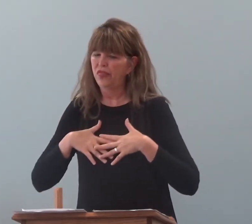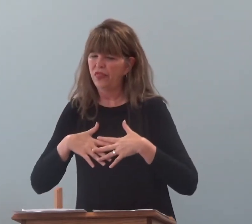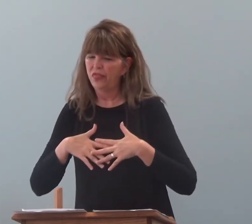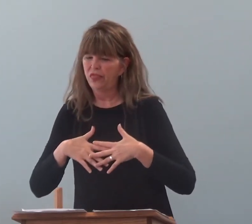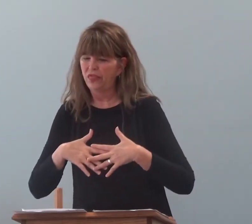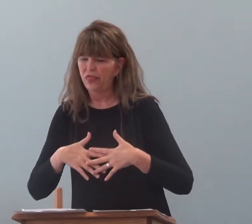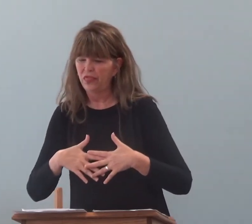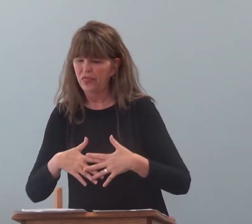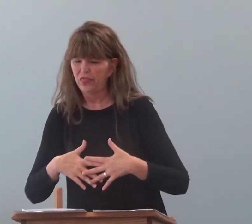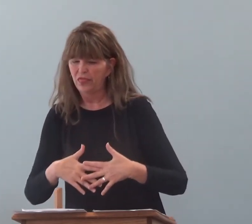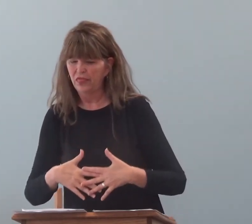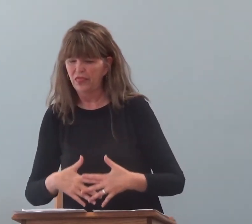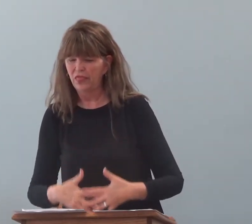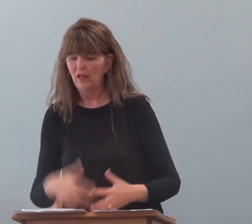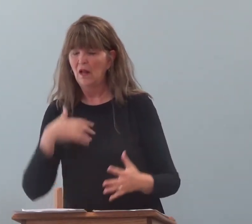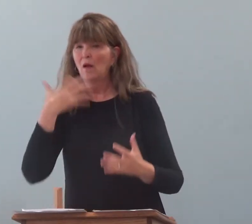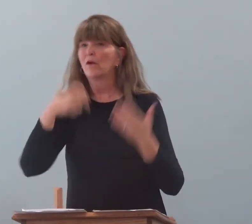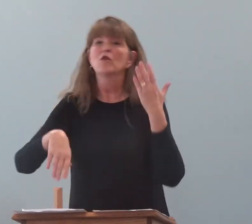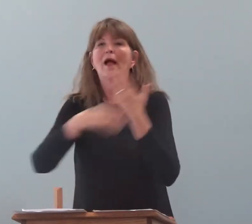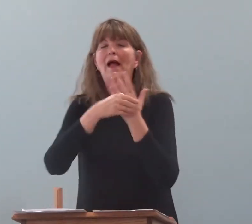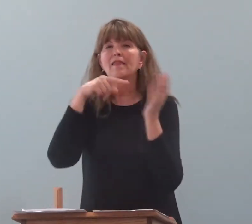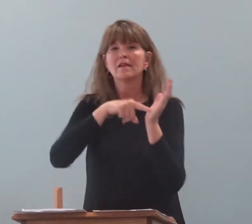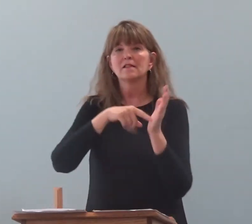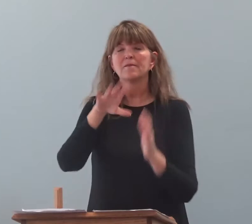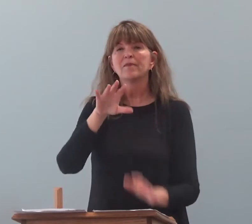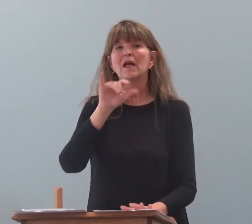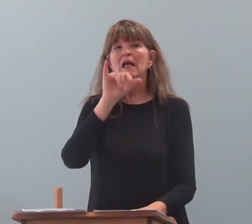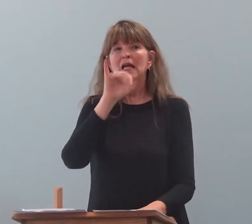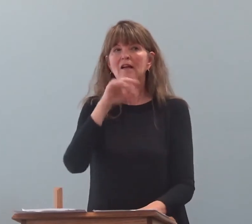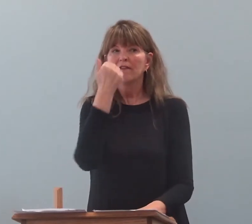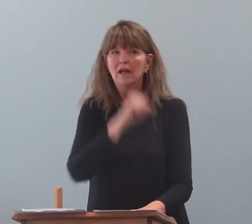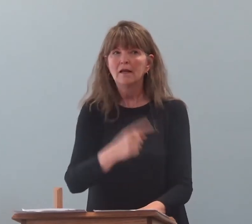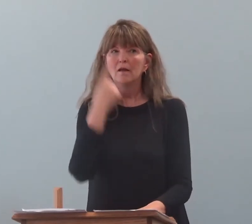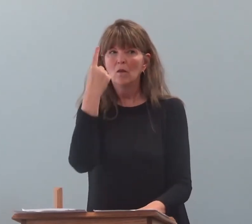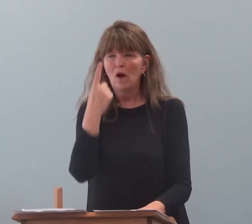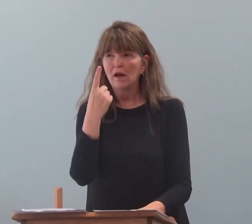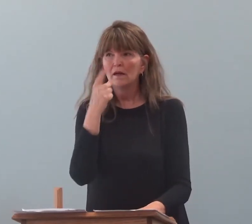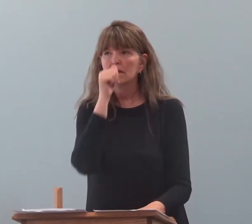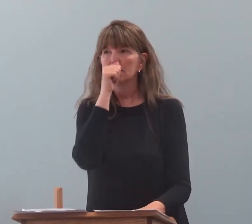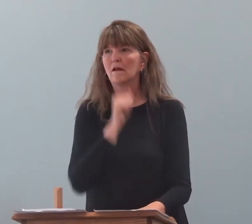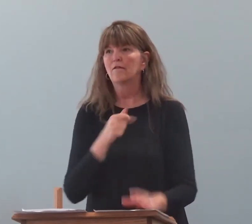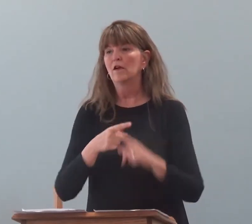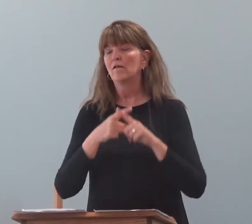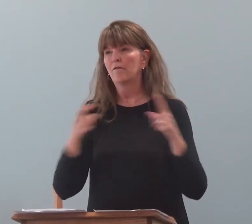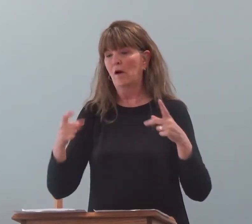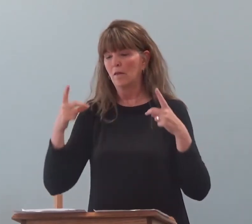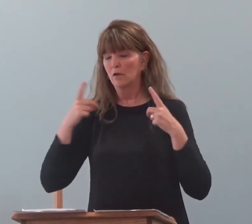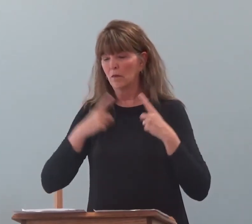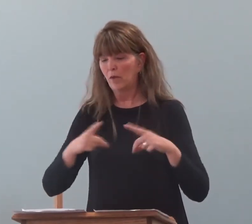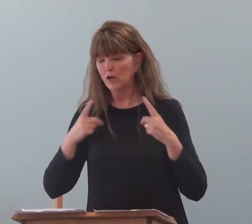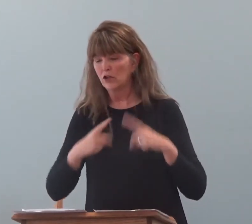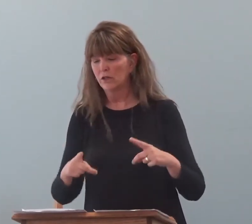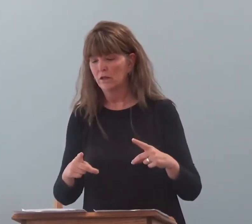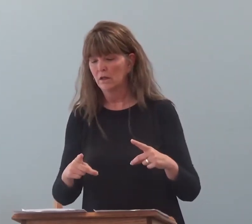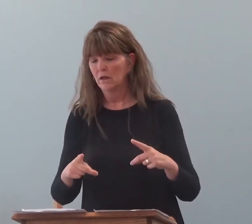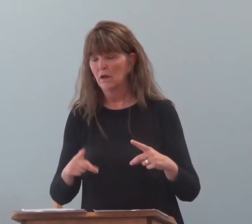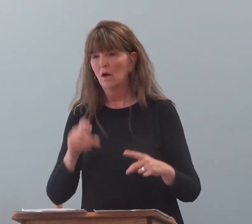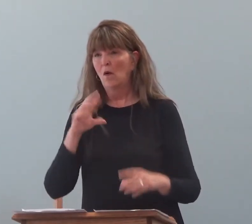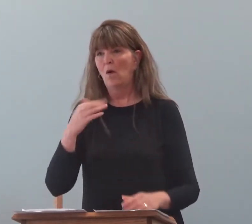ripple effect, and it can bring everybody down. And I want to add this, if anybody is suffering from